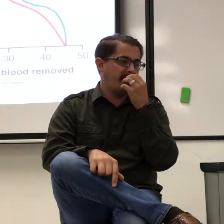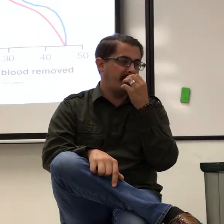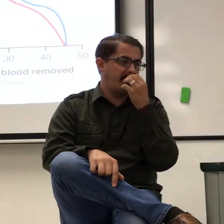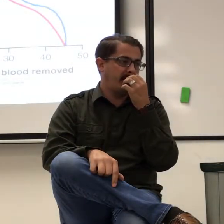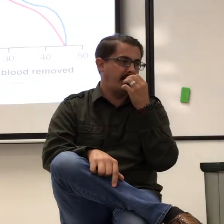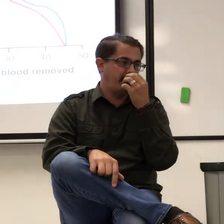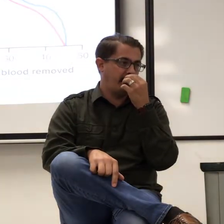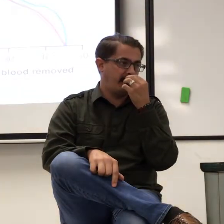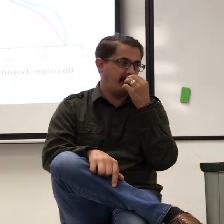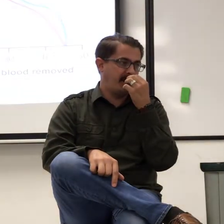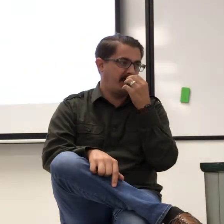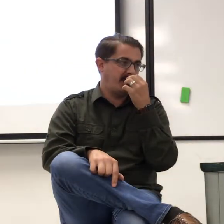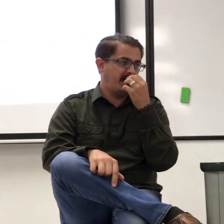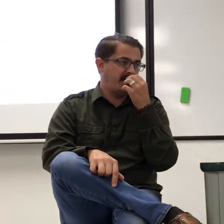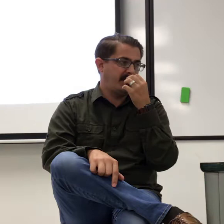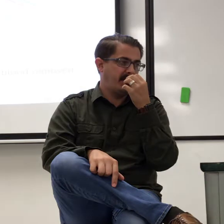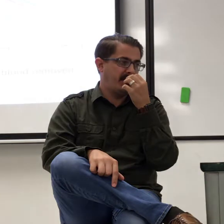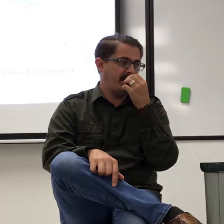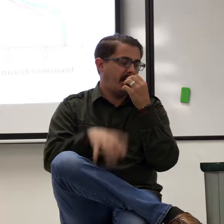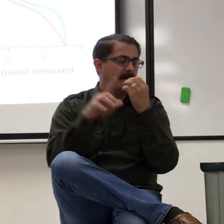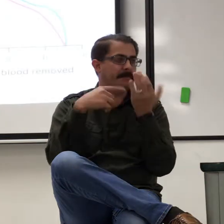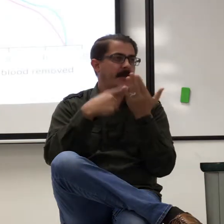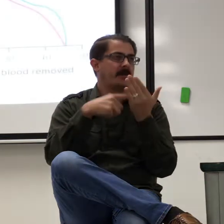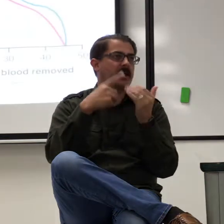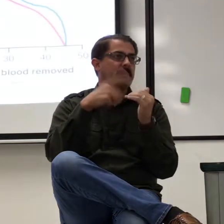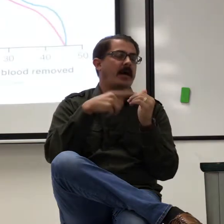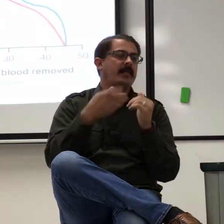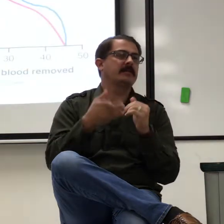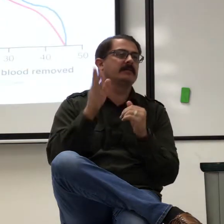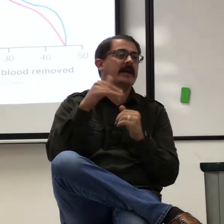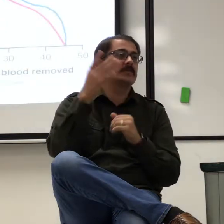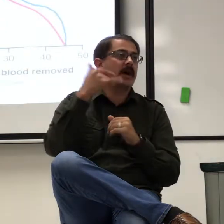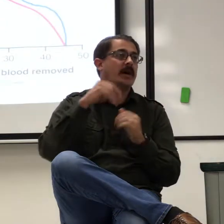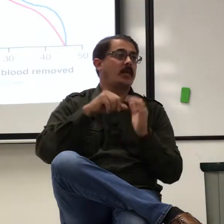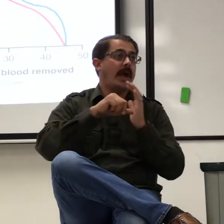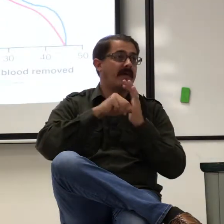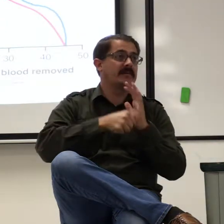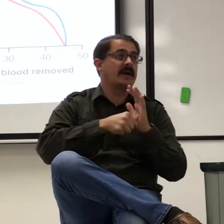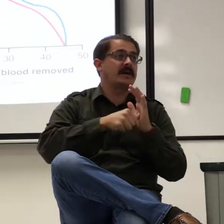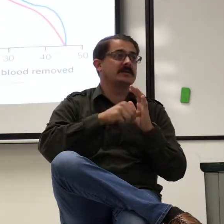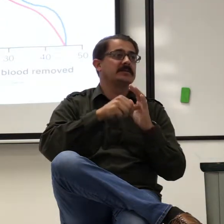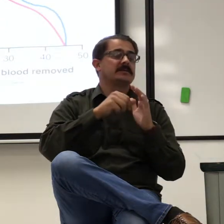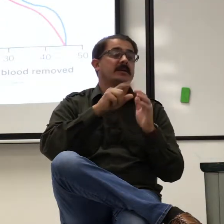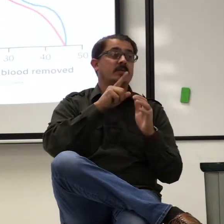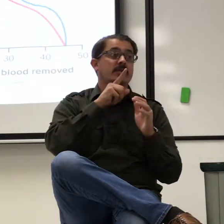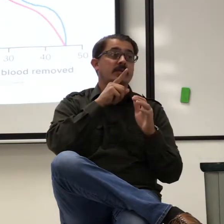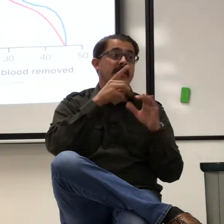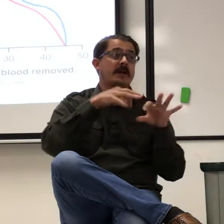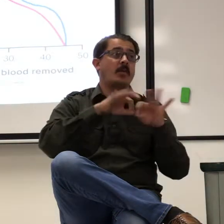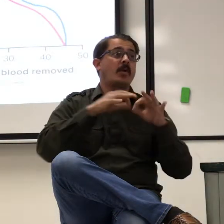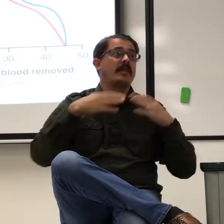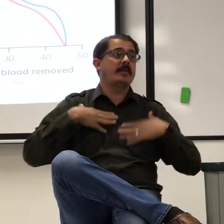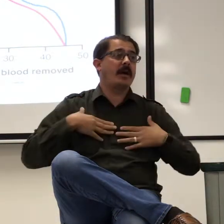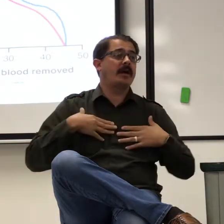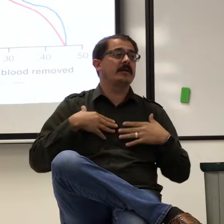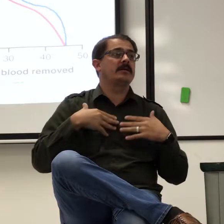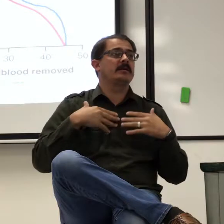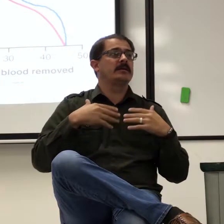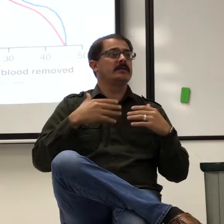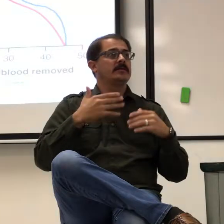And so I like to kind of address this. This is kind of why we emphasize how important it is that the body is well